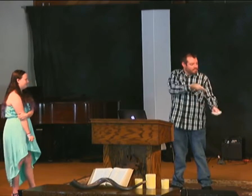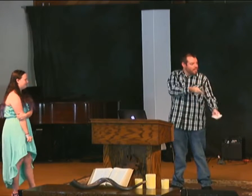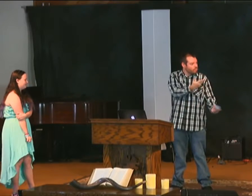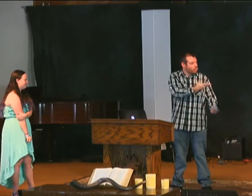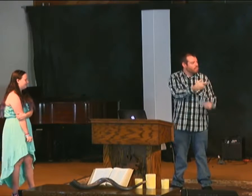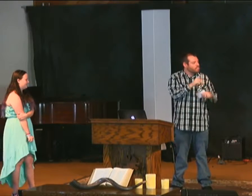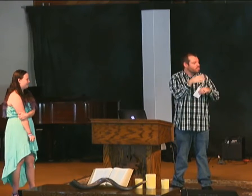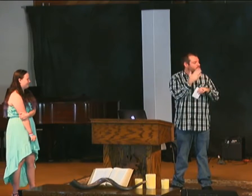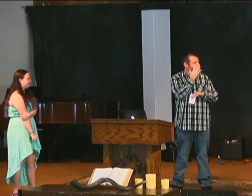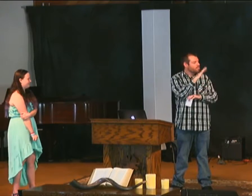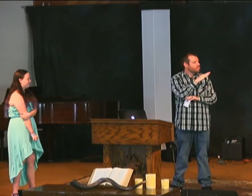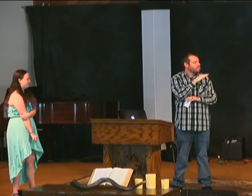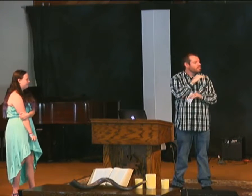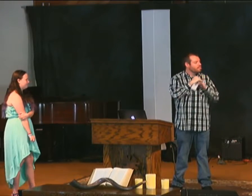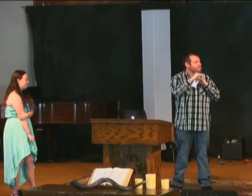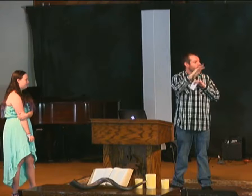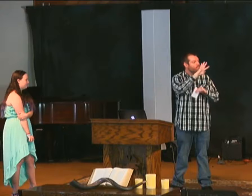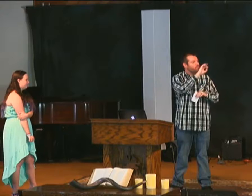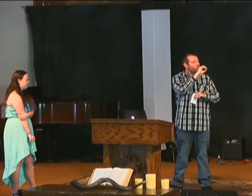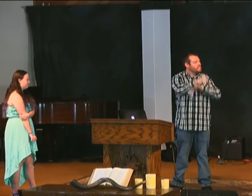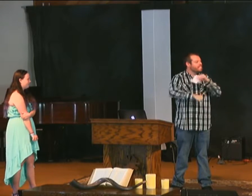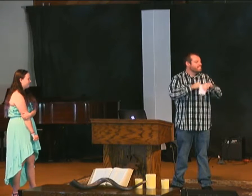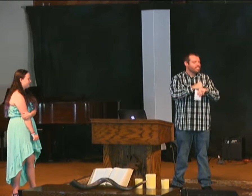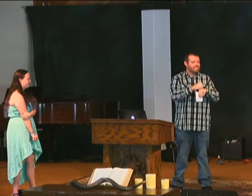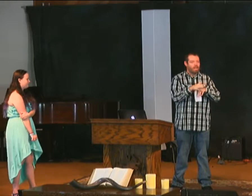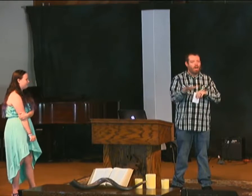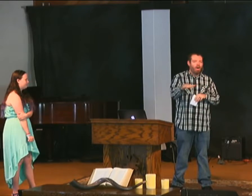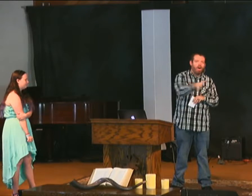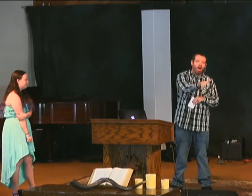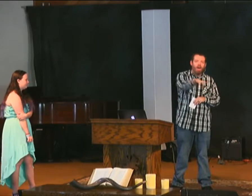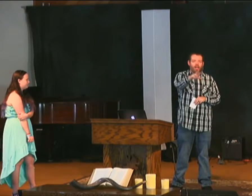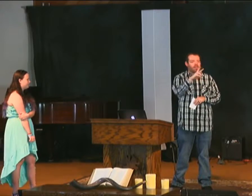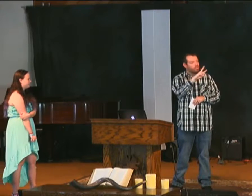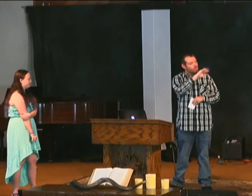God fed what during the 40 years